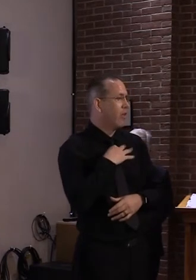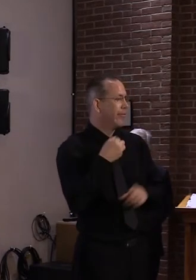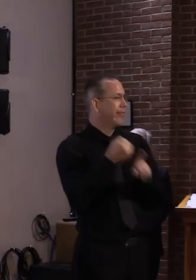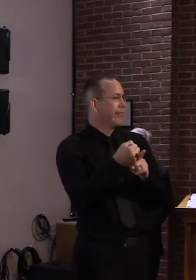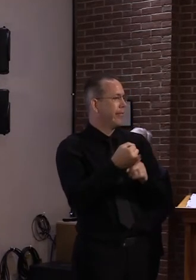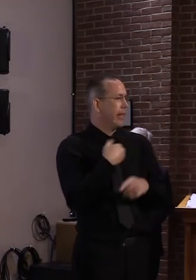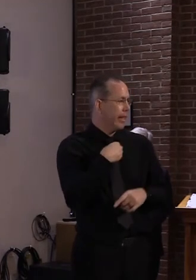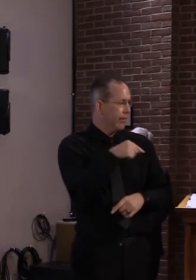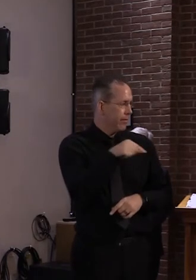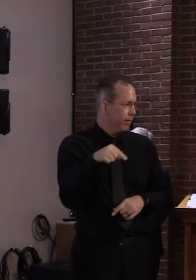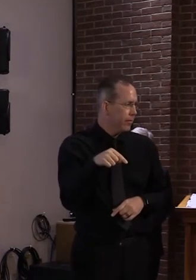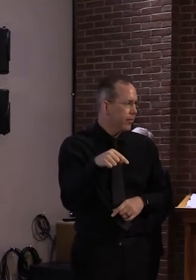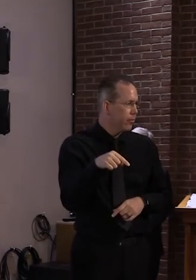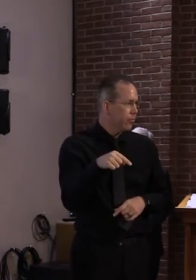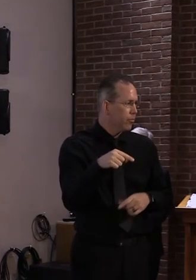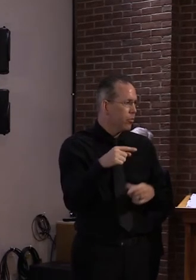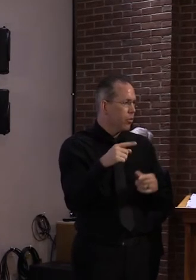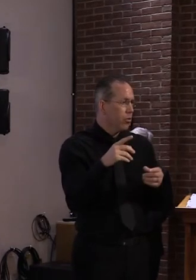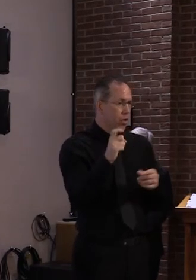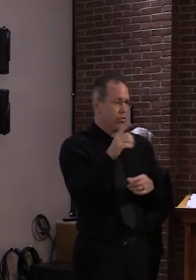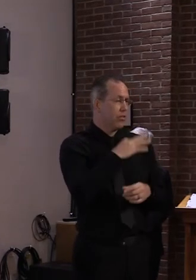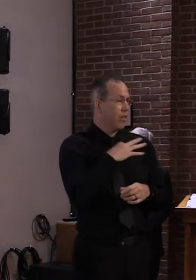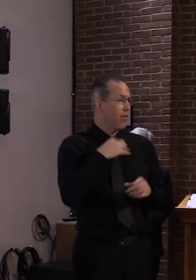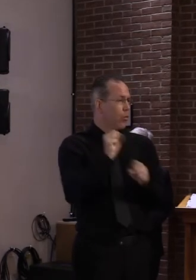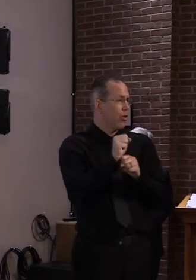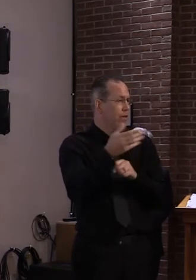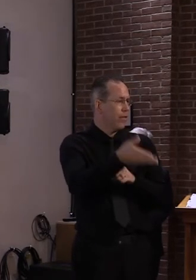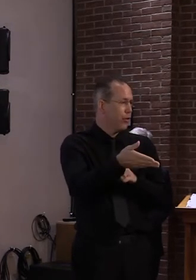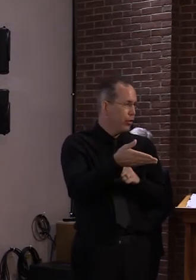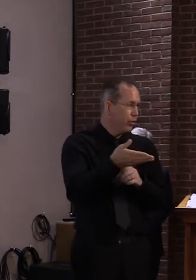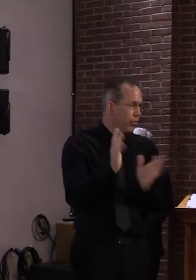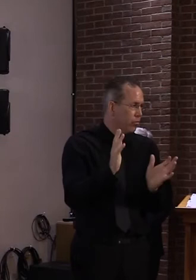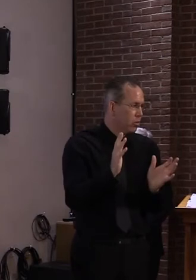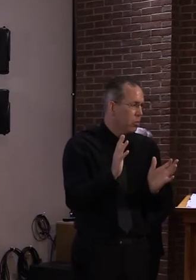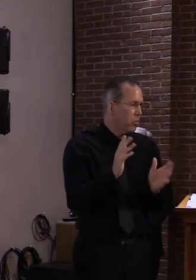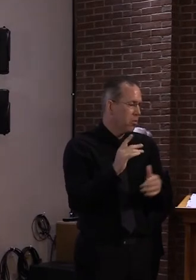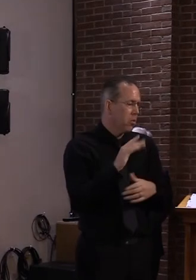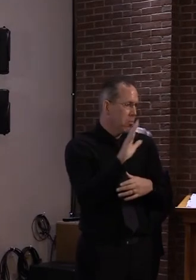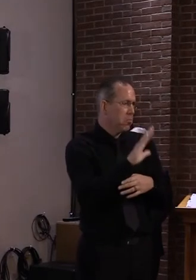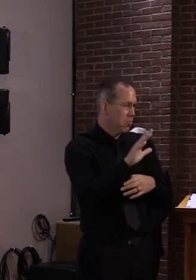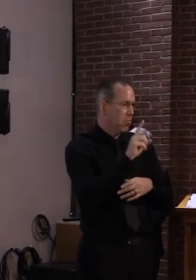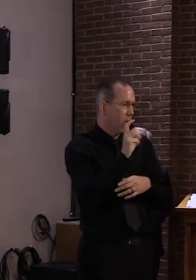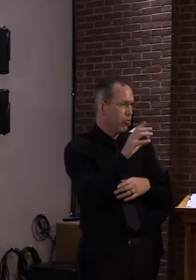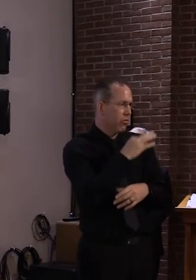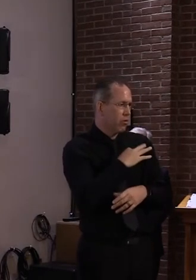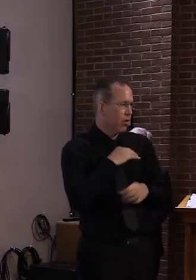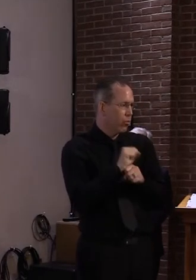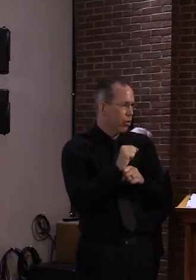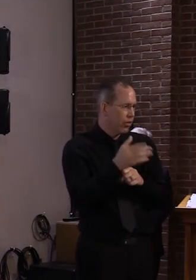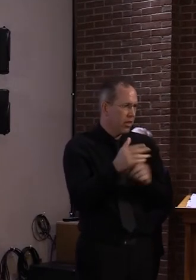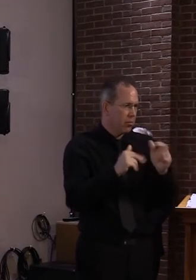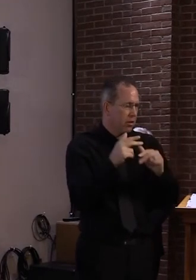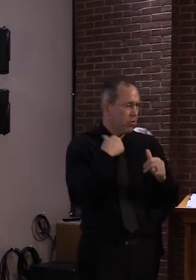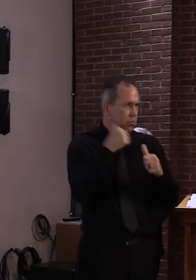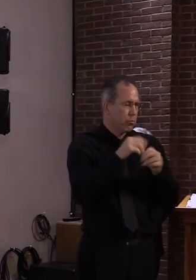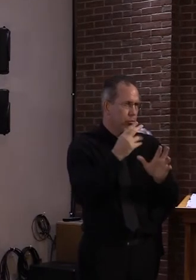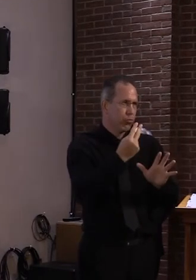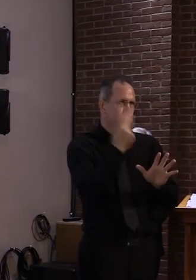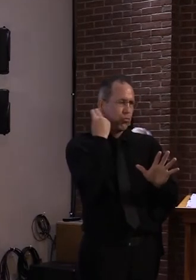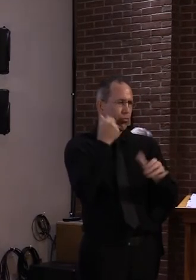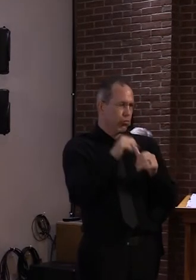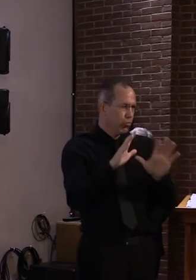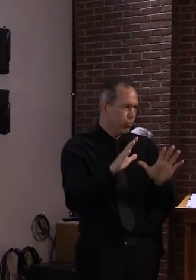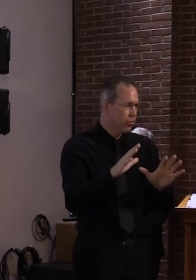Mm-hmm. And I can get back with a precise number, but we've been tracking mm-hmm. that all along. So that